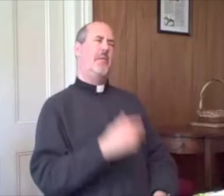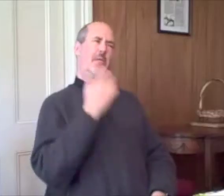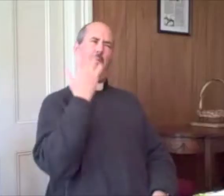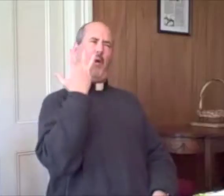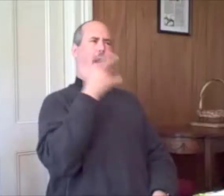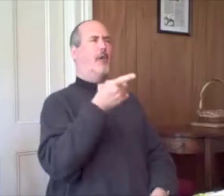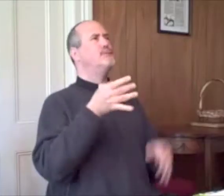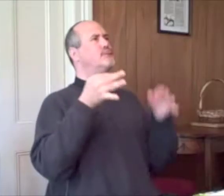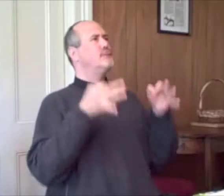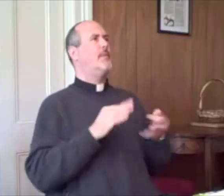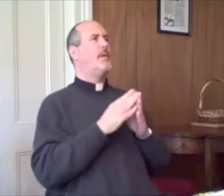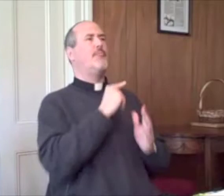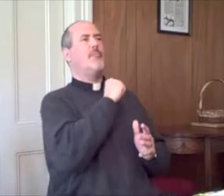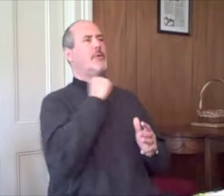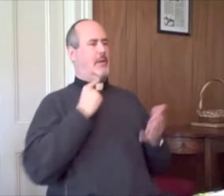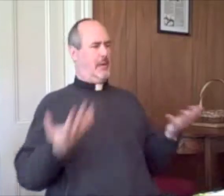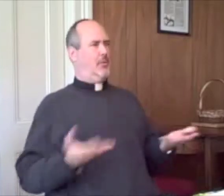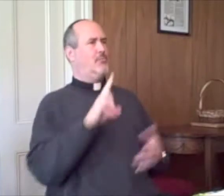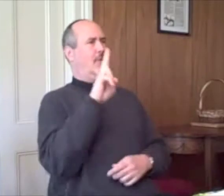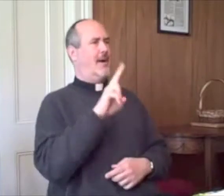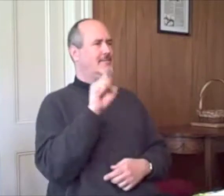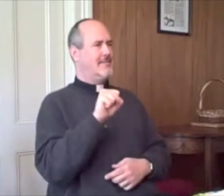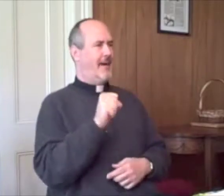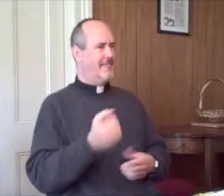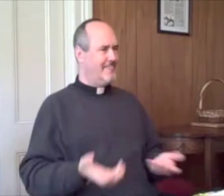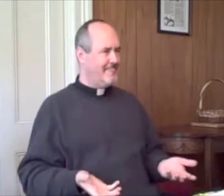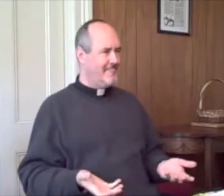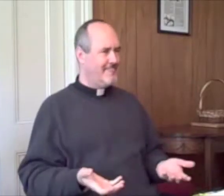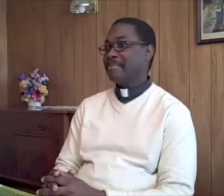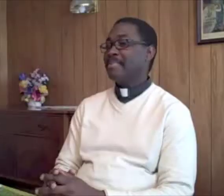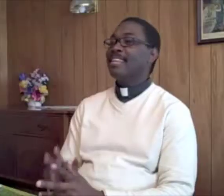What motivated you to come to the United States to become a priest?